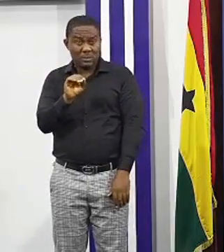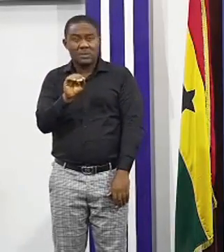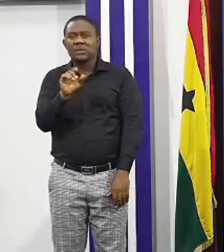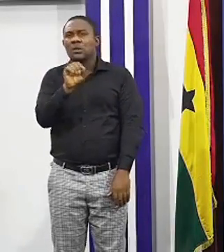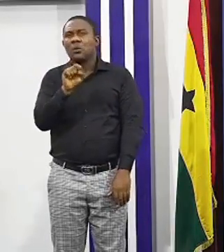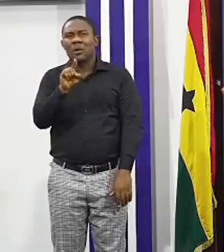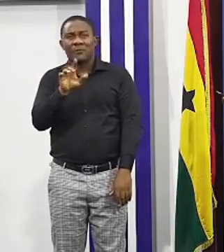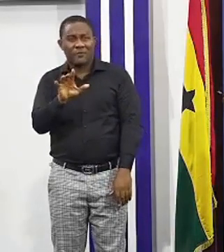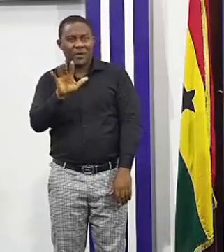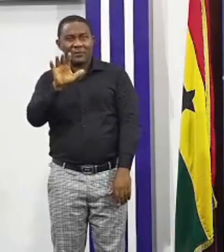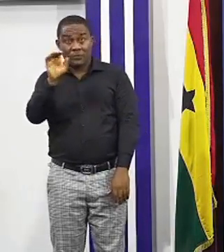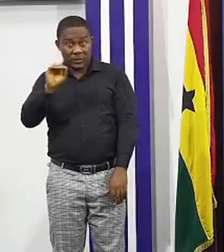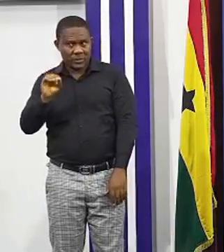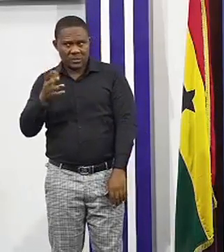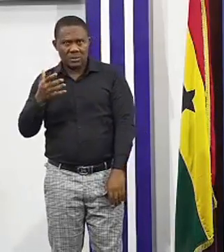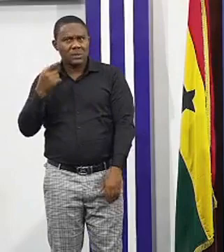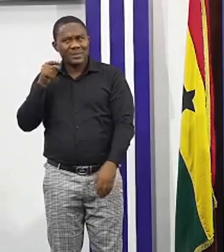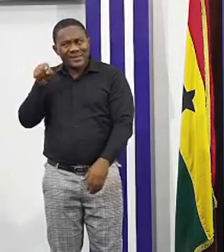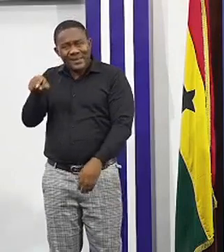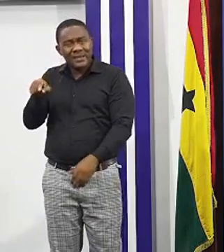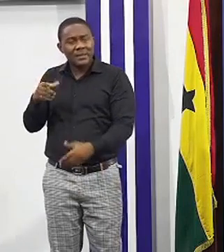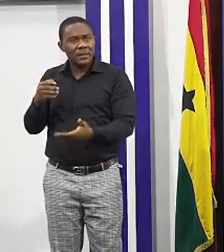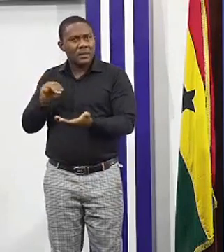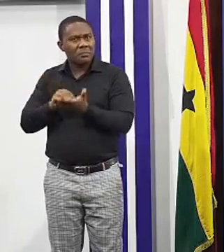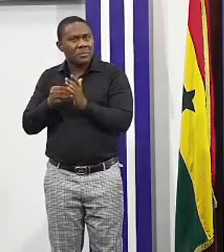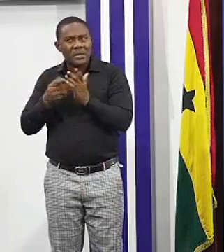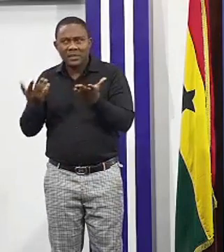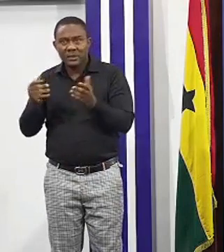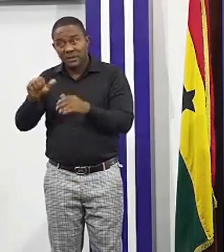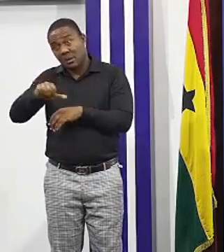that are repeat tests, does that mean that the